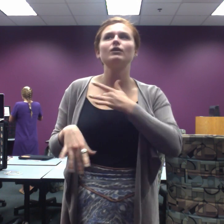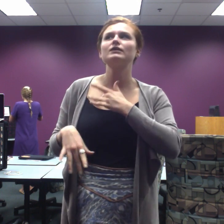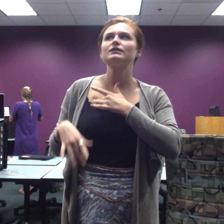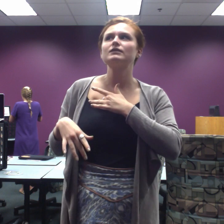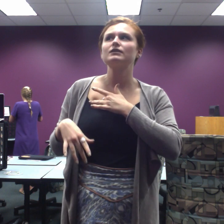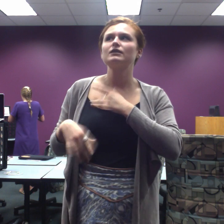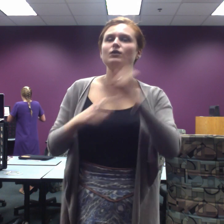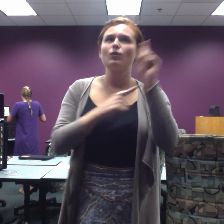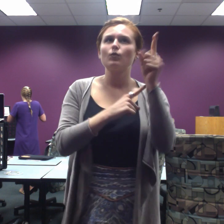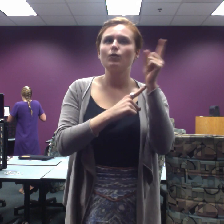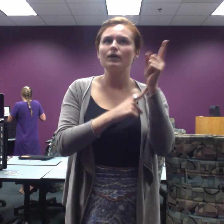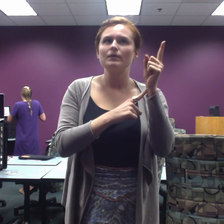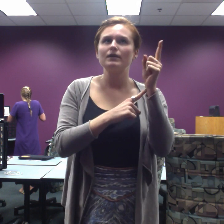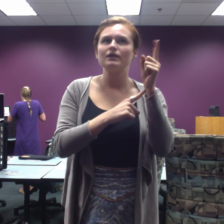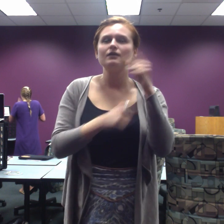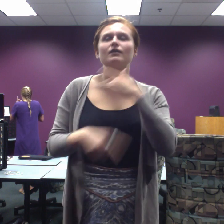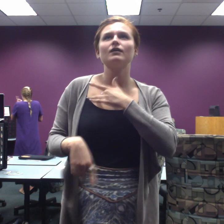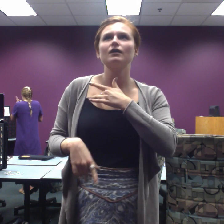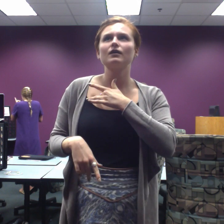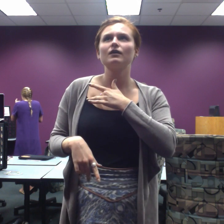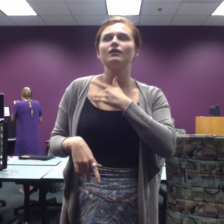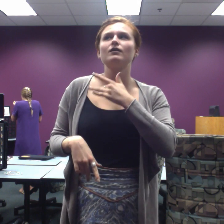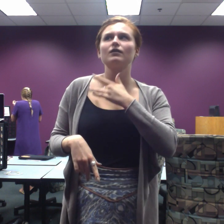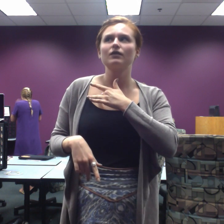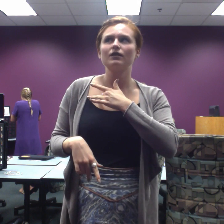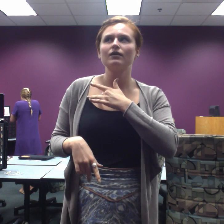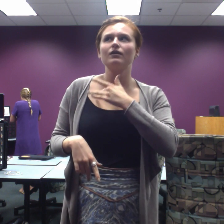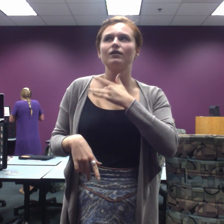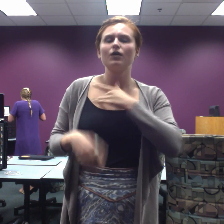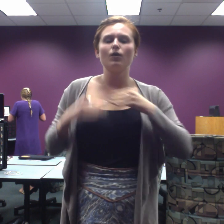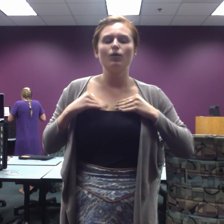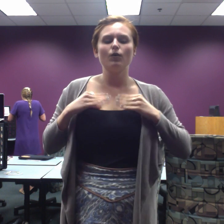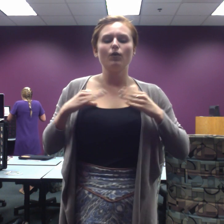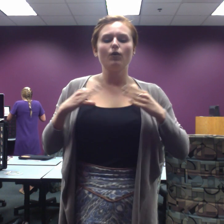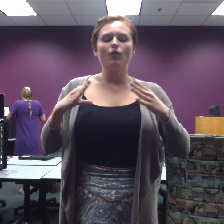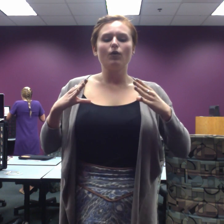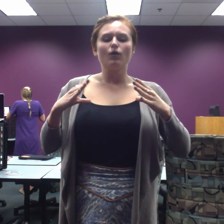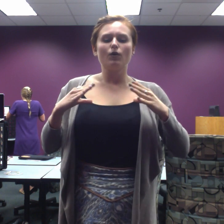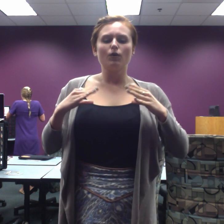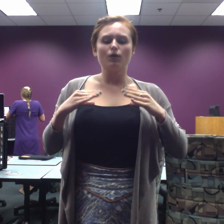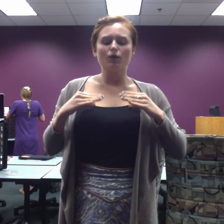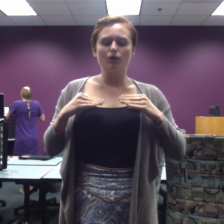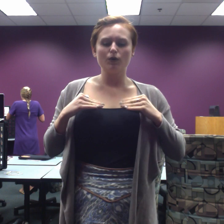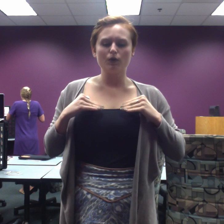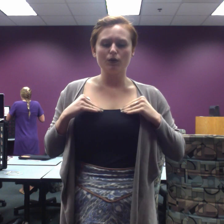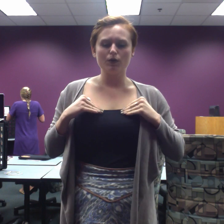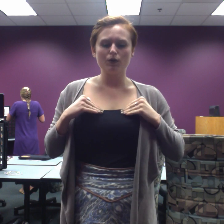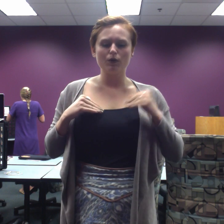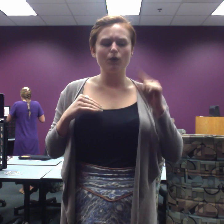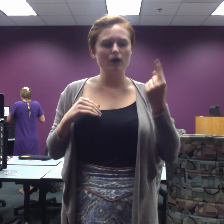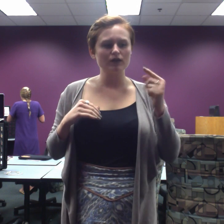minute to see how many times we breathe out, and we'll count those in 1 minute, and we'll put that on a